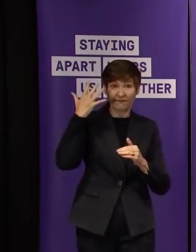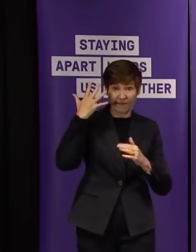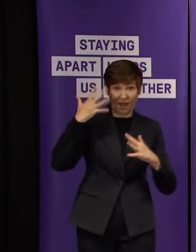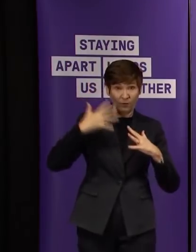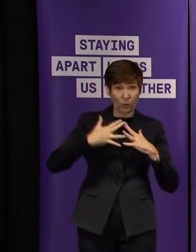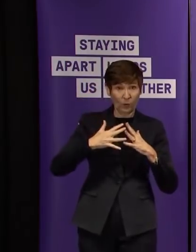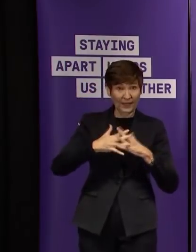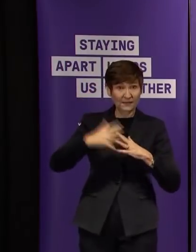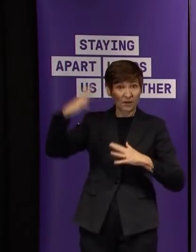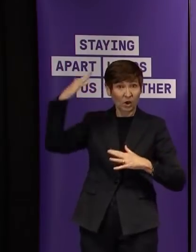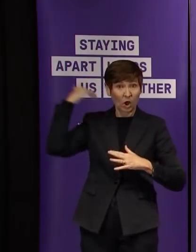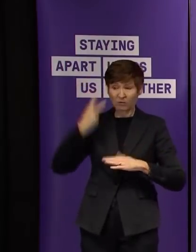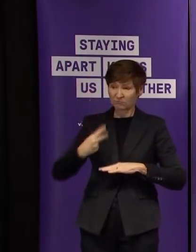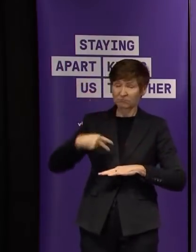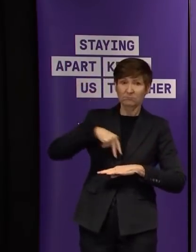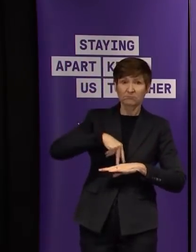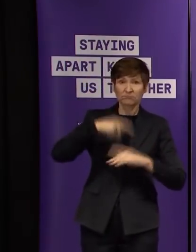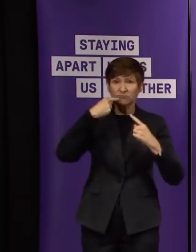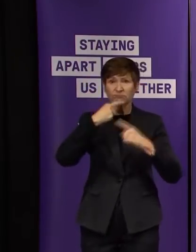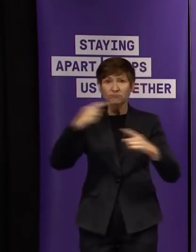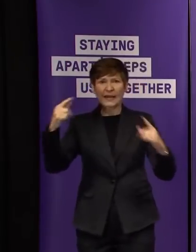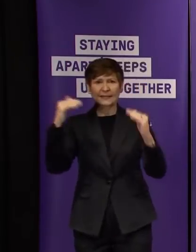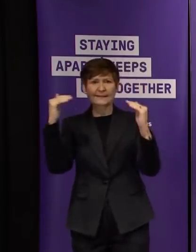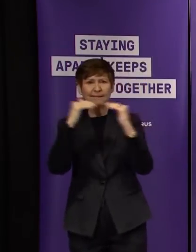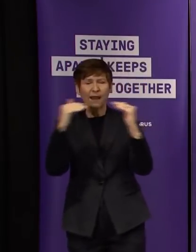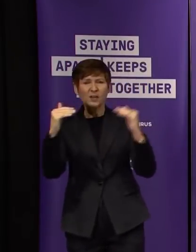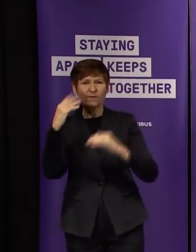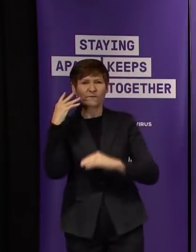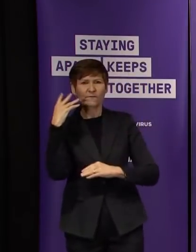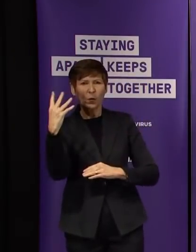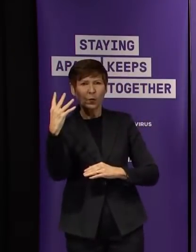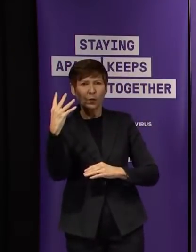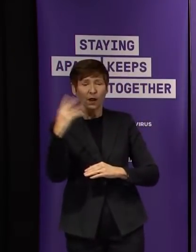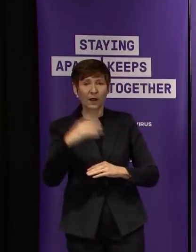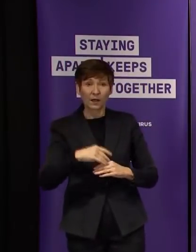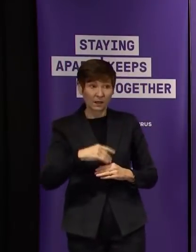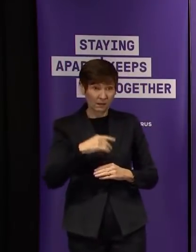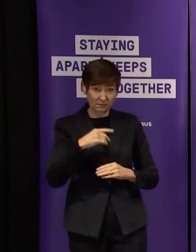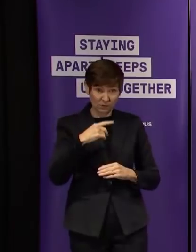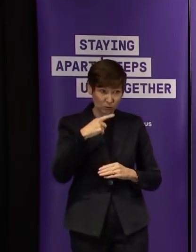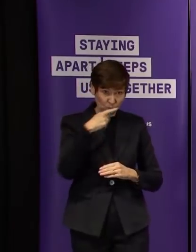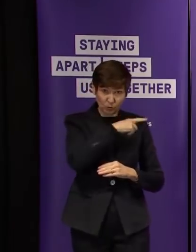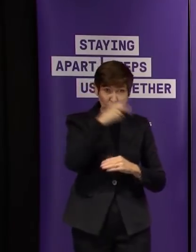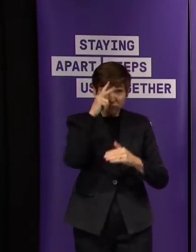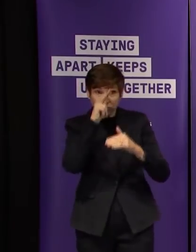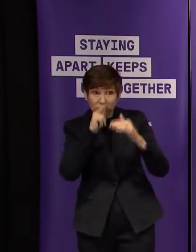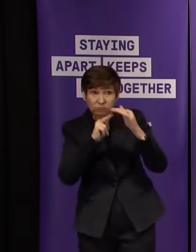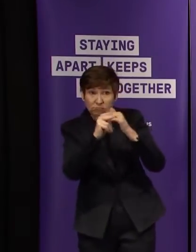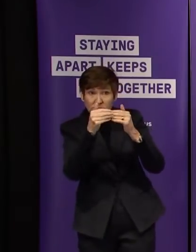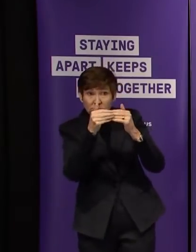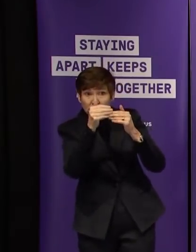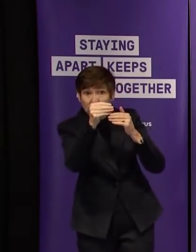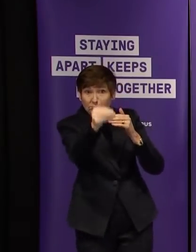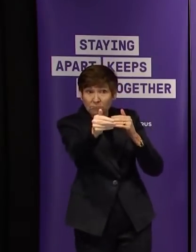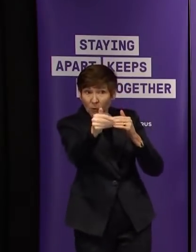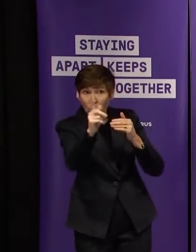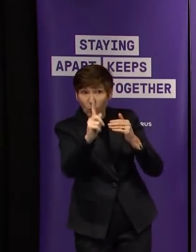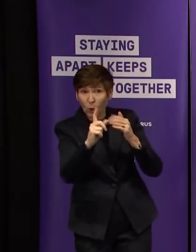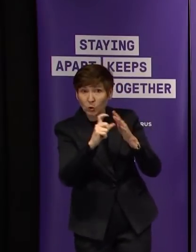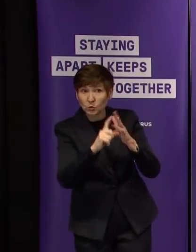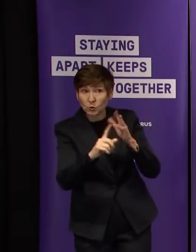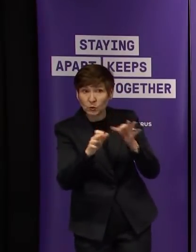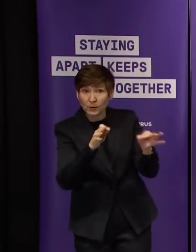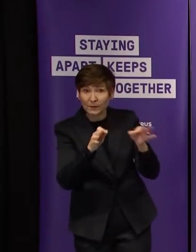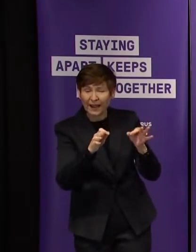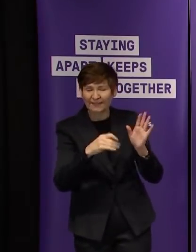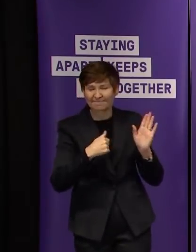be today, next Sunday? I don't think we modelled out to, you know, 5 weeks later when stage four was in place then.